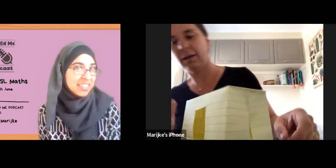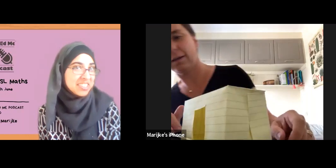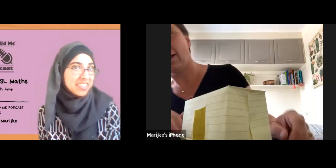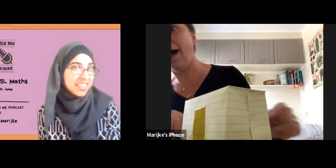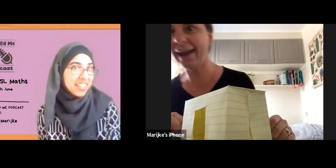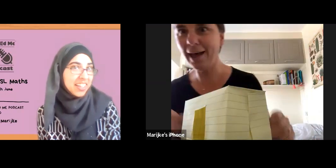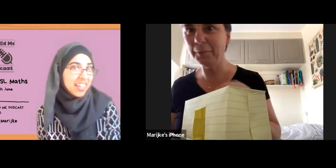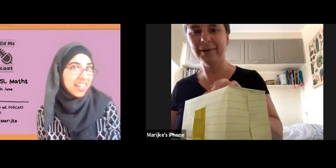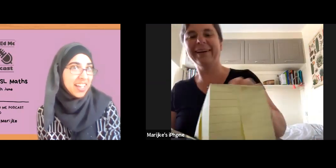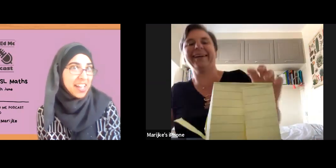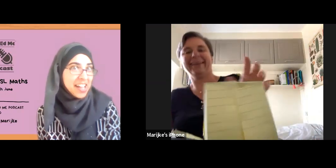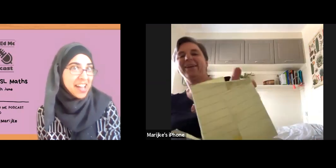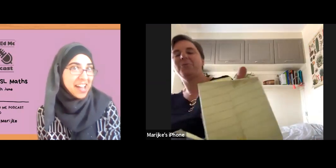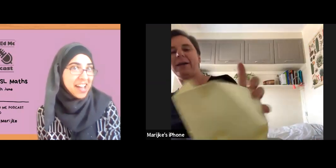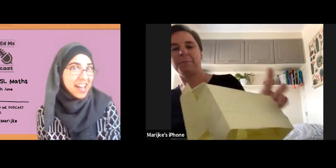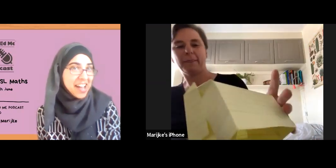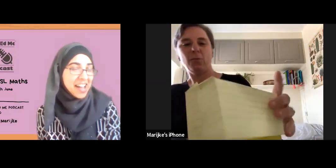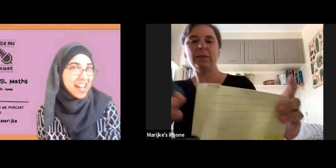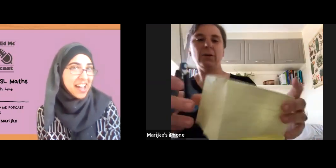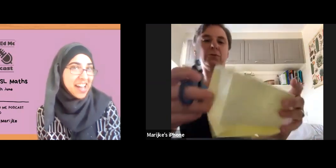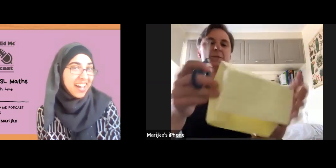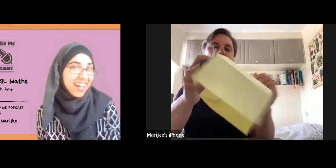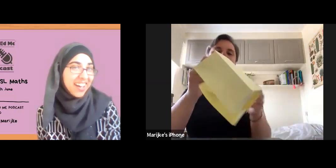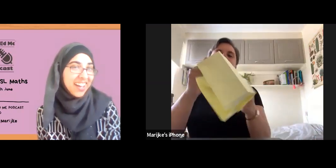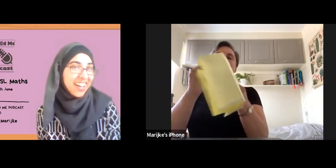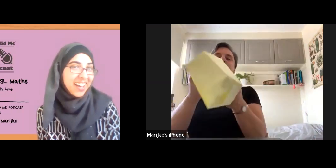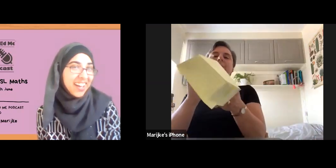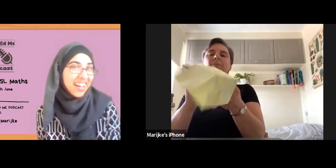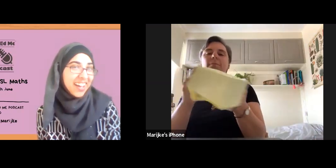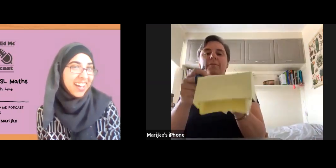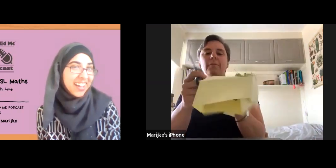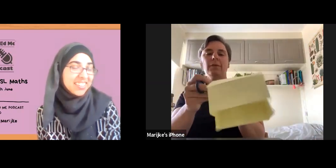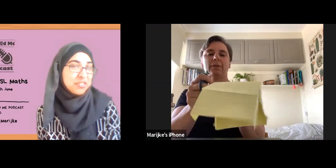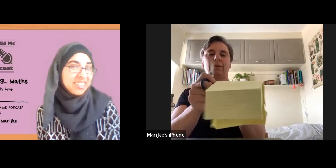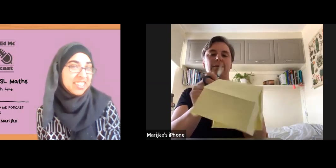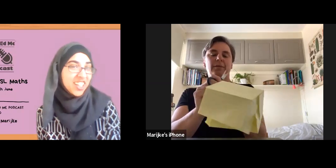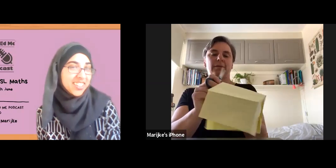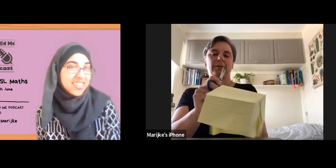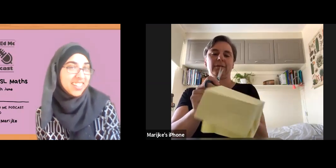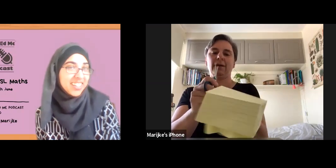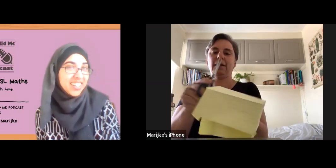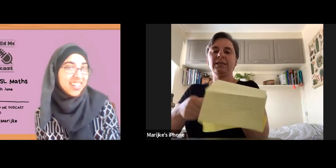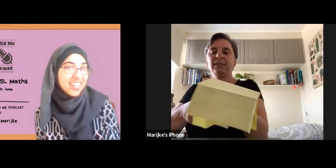impressed. I am. Right, windows. That's really good. It is,